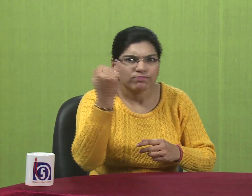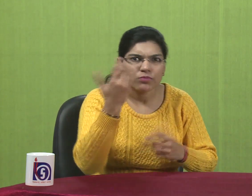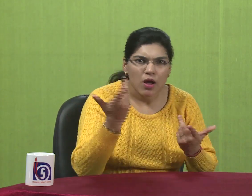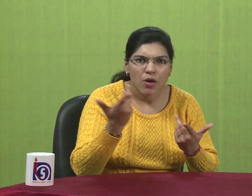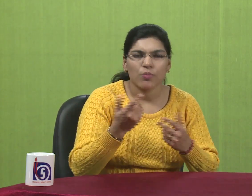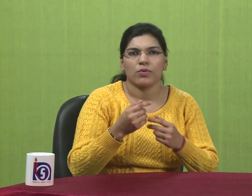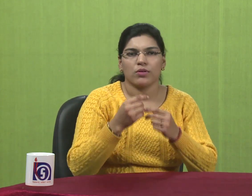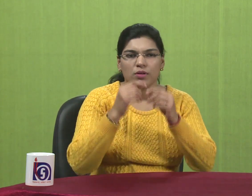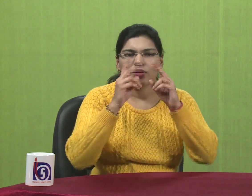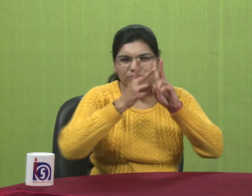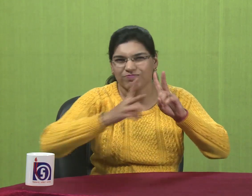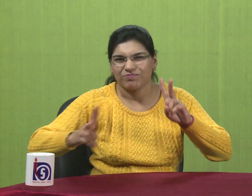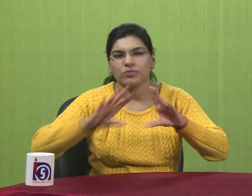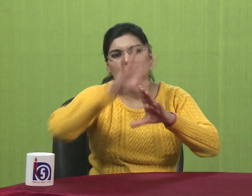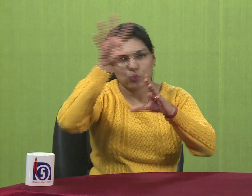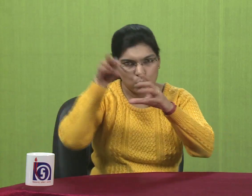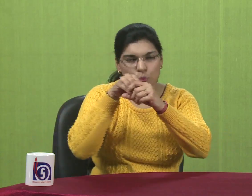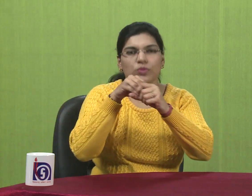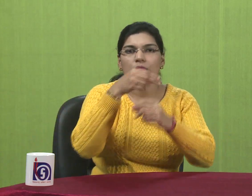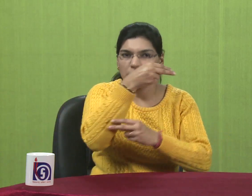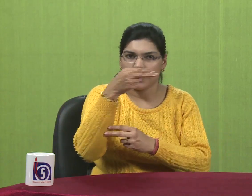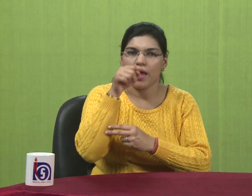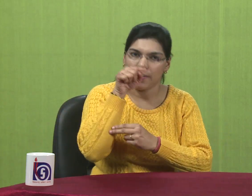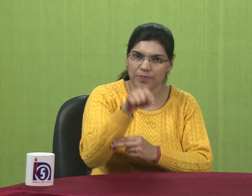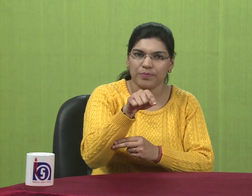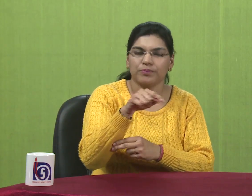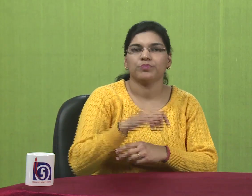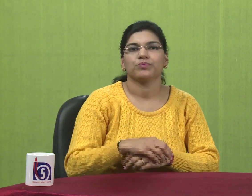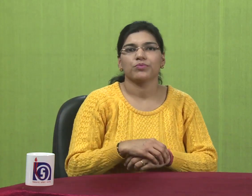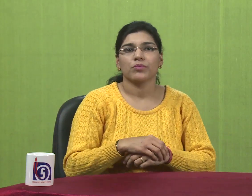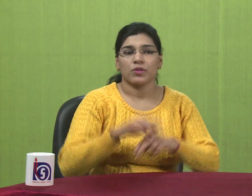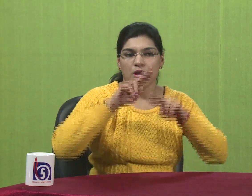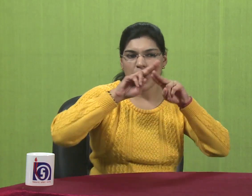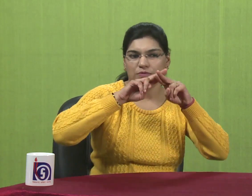All these things are known as formatting documents.